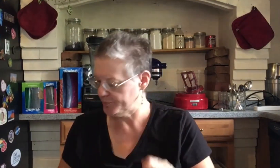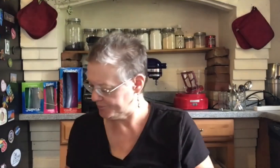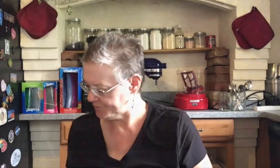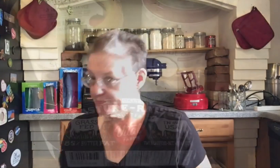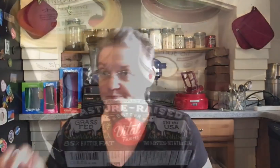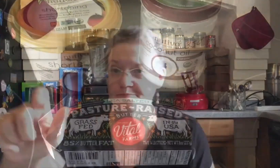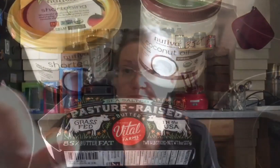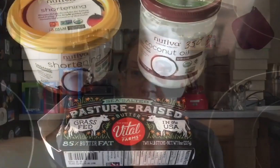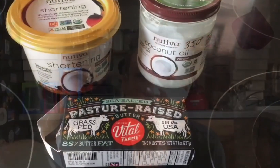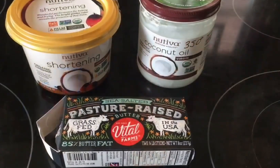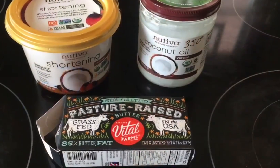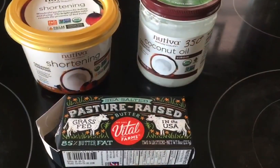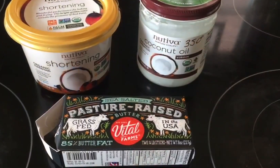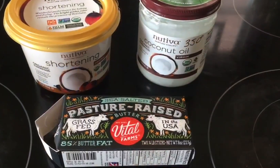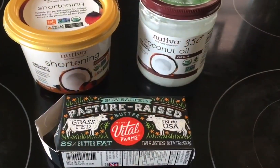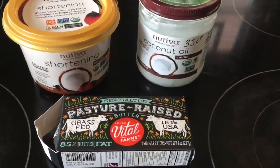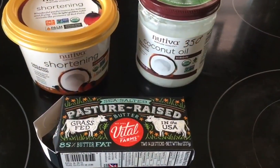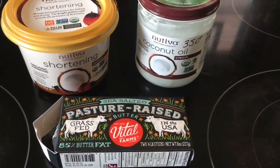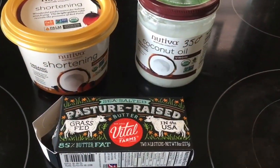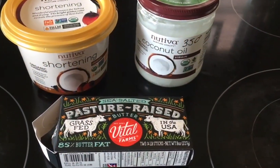low temperature. Let me show you those.